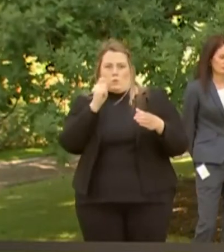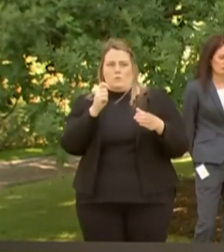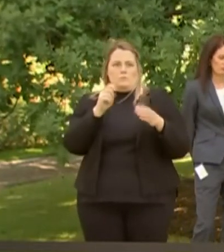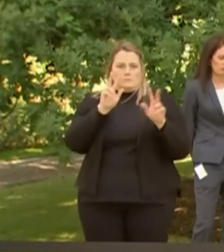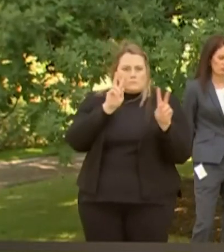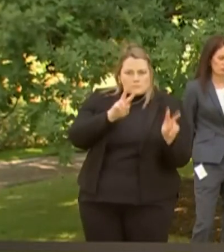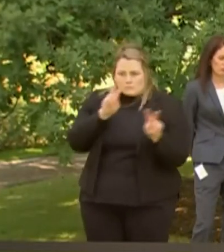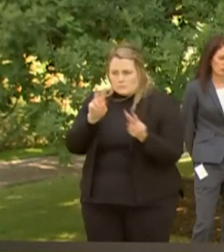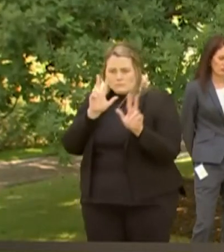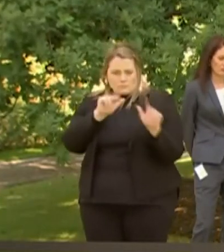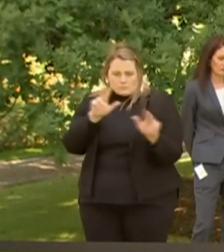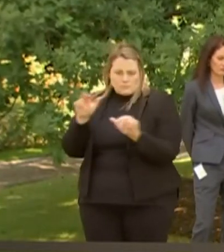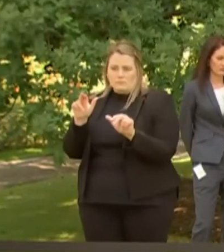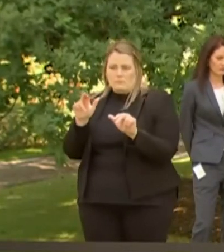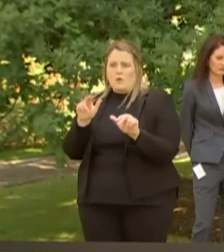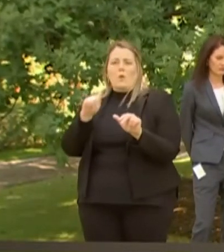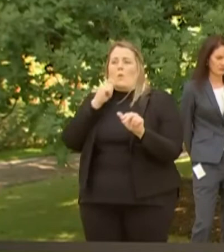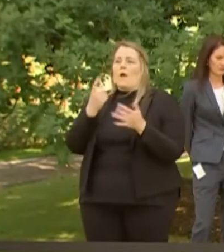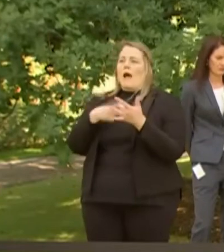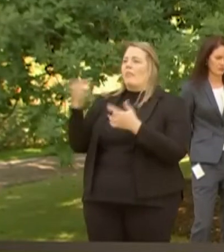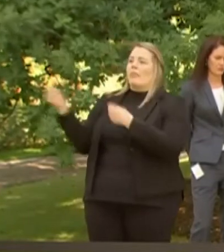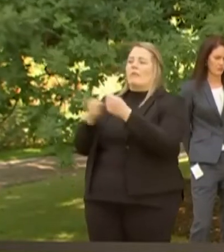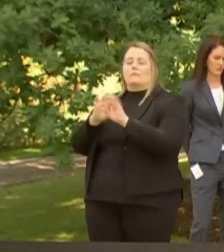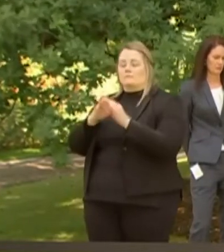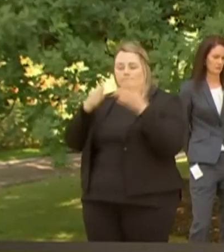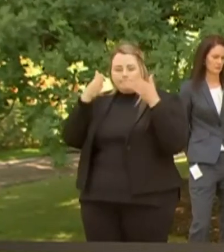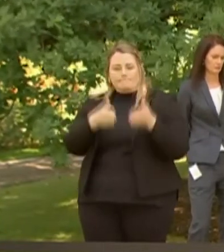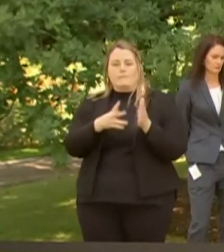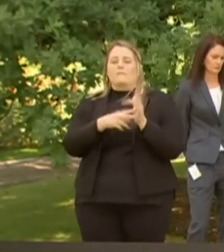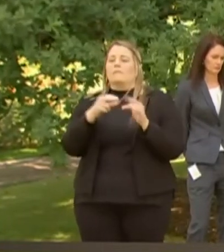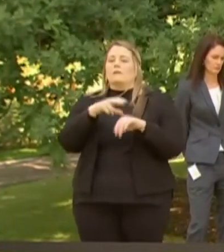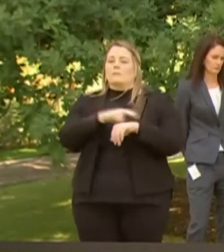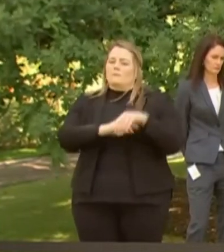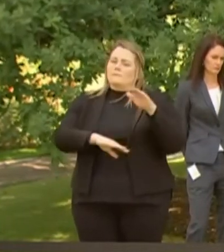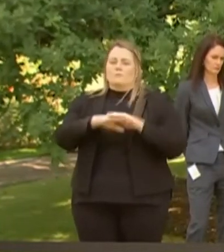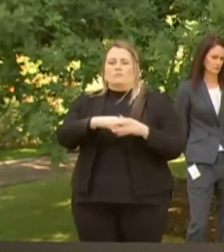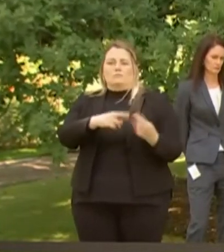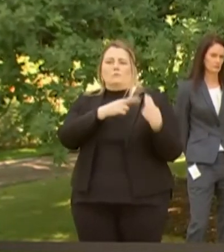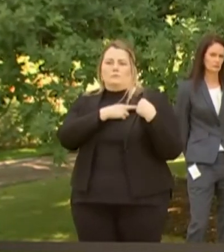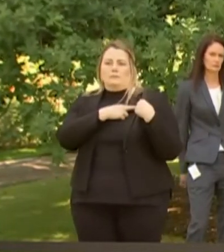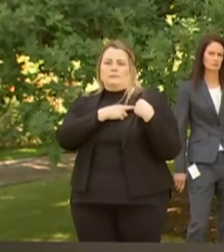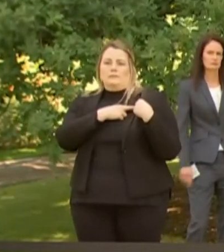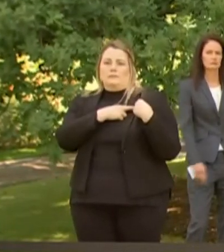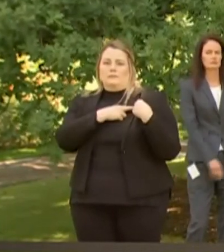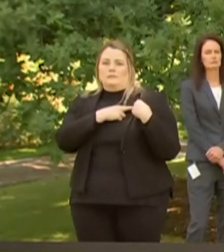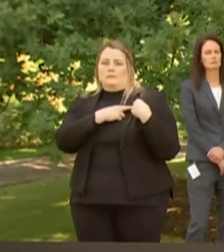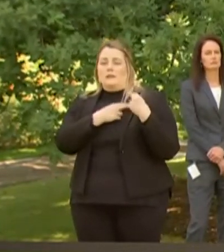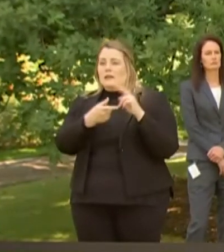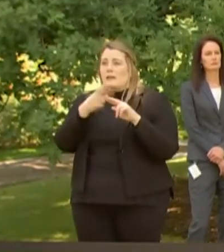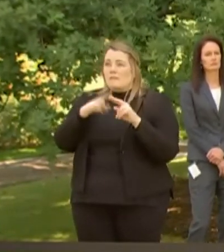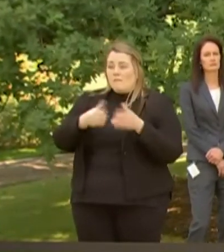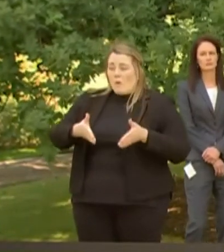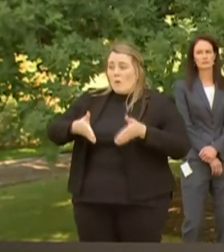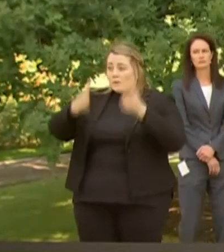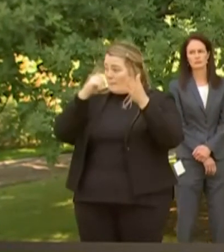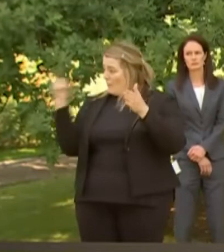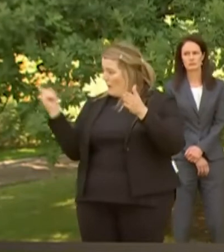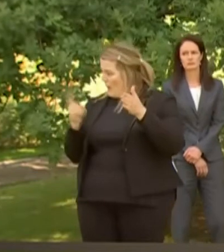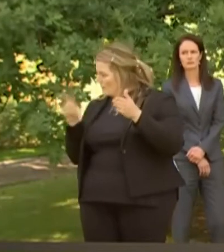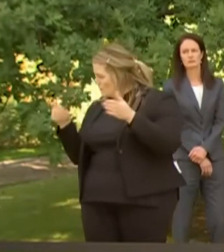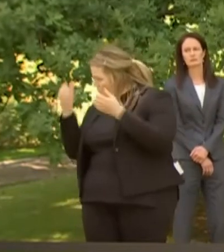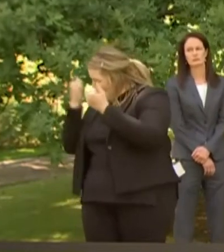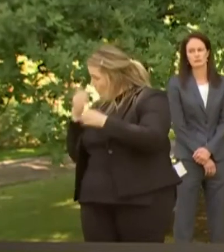like, security work. So it's making sure that only those who are allowed in and out are going in and out of the hotel,